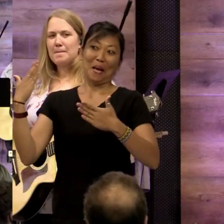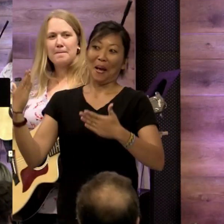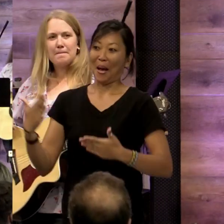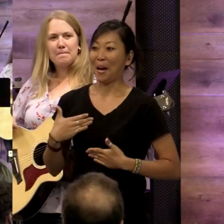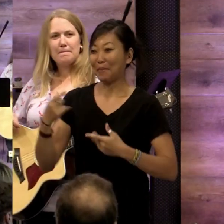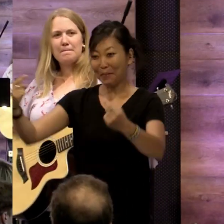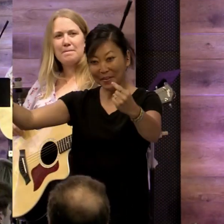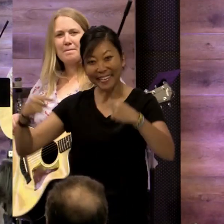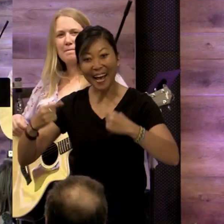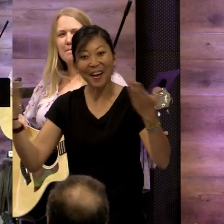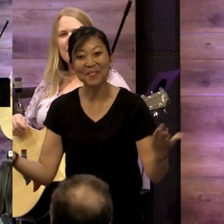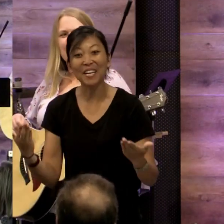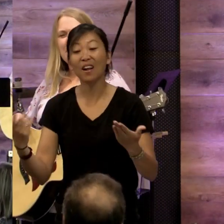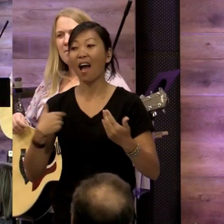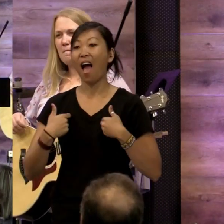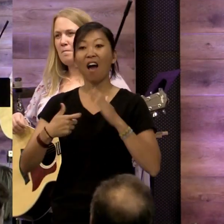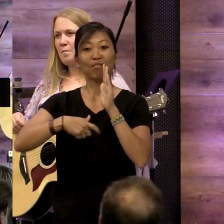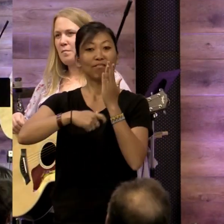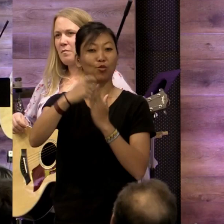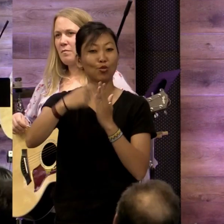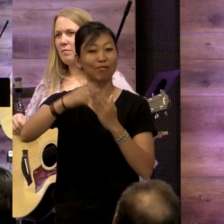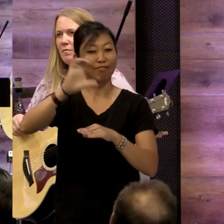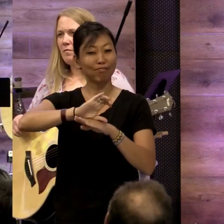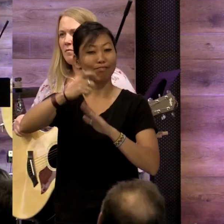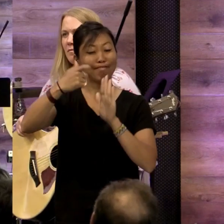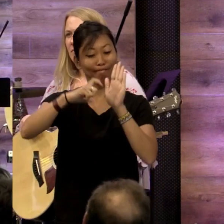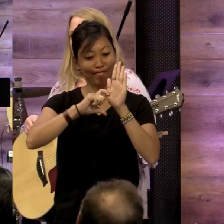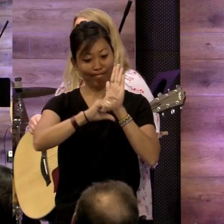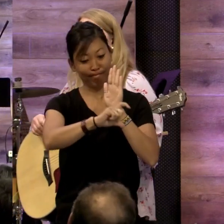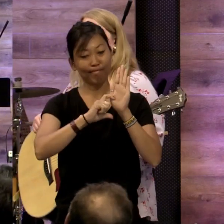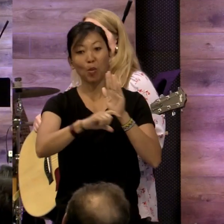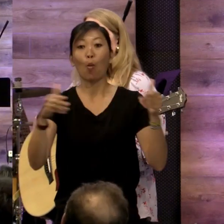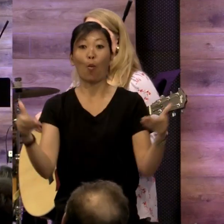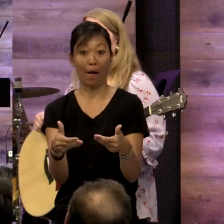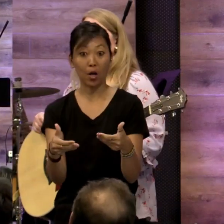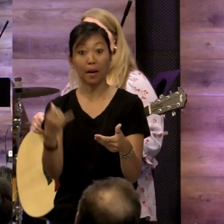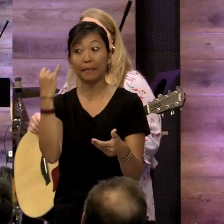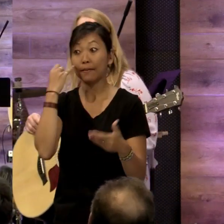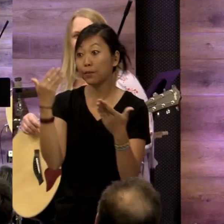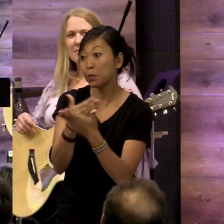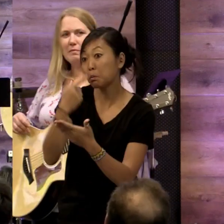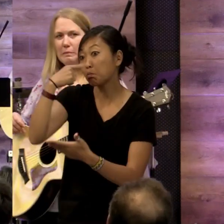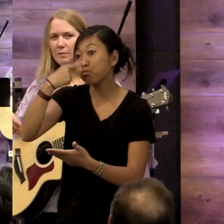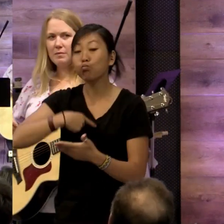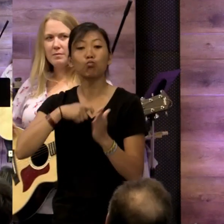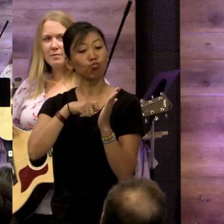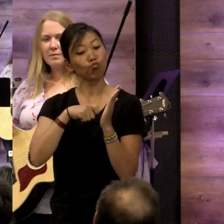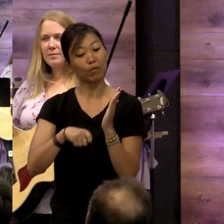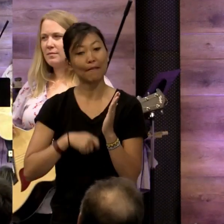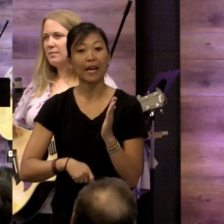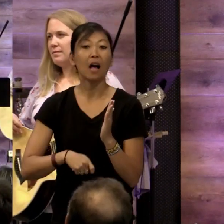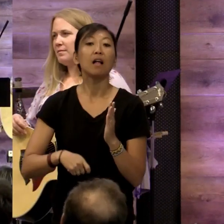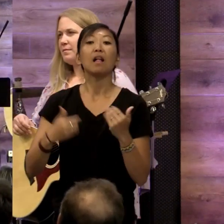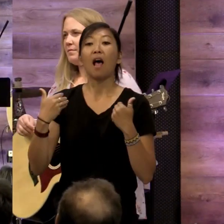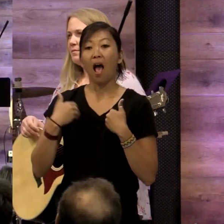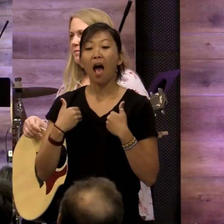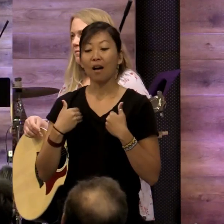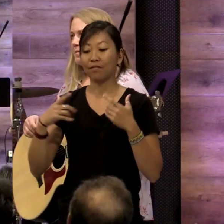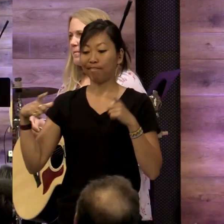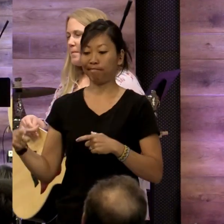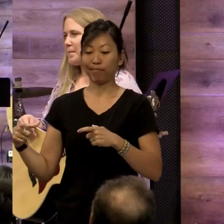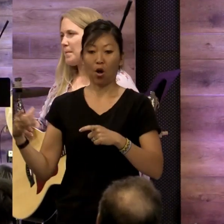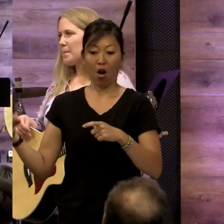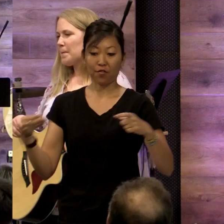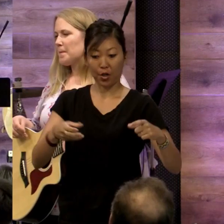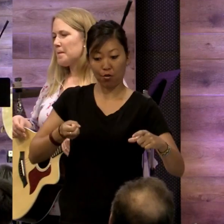here. On the bottom of our bulletin, we have a welcome card. And if you're new, I invite you to fill that out and either drop it in the offering bowl when it